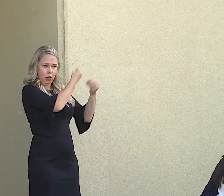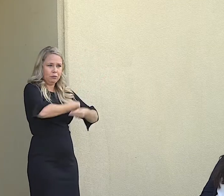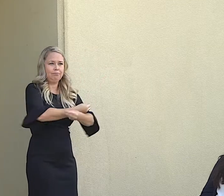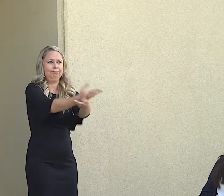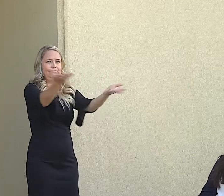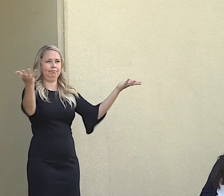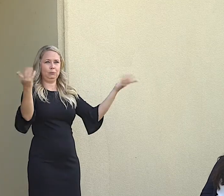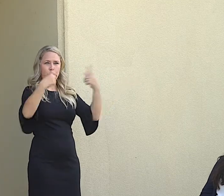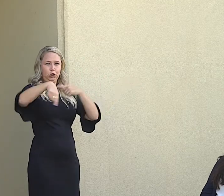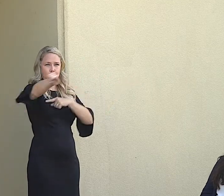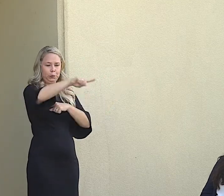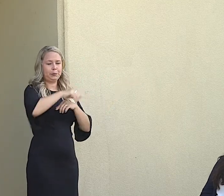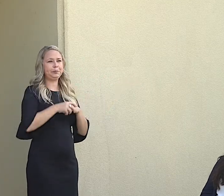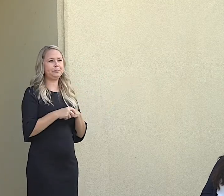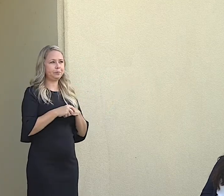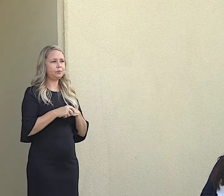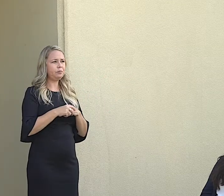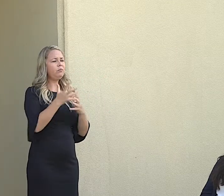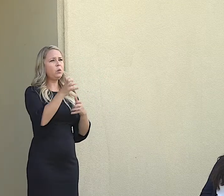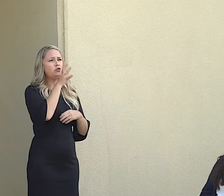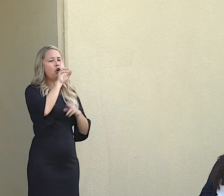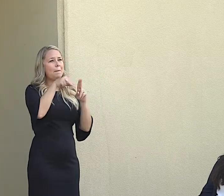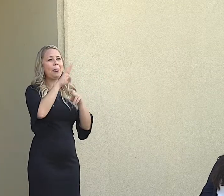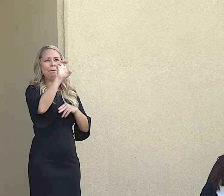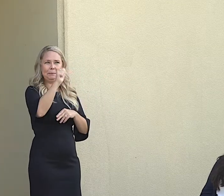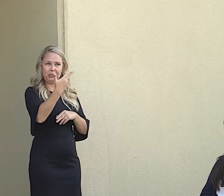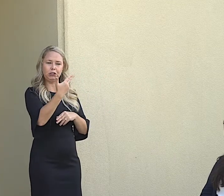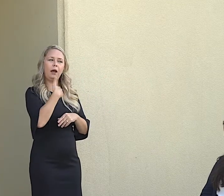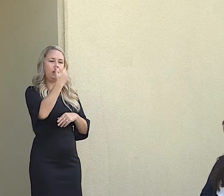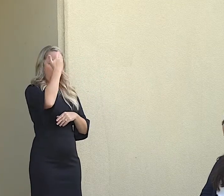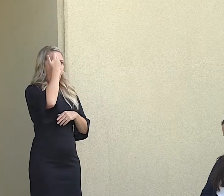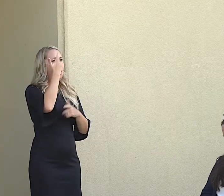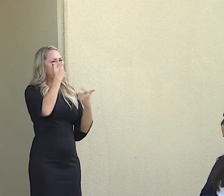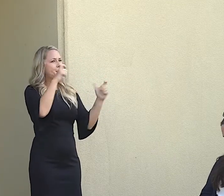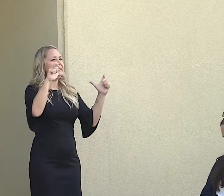out. I want to talk about the beaches. I know that that's a